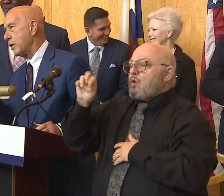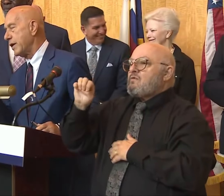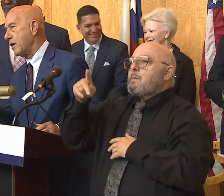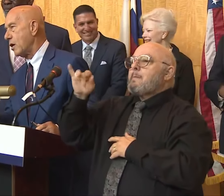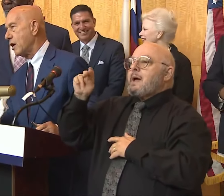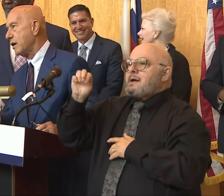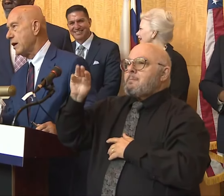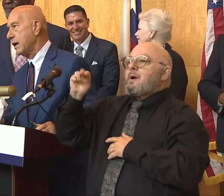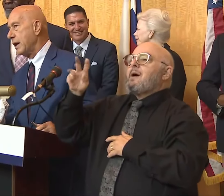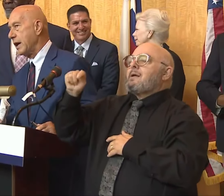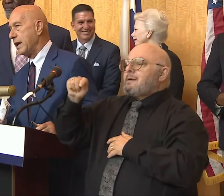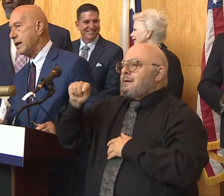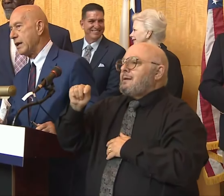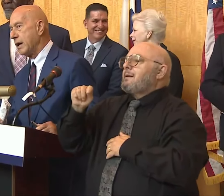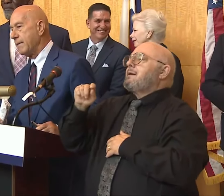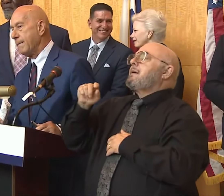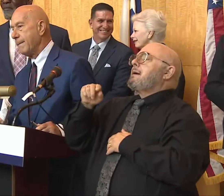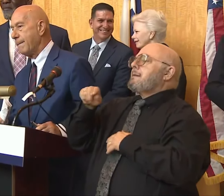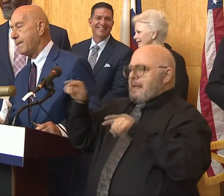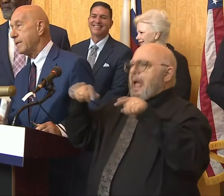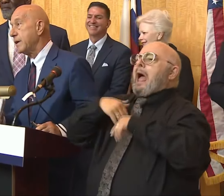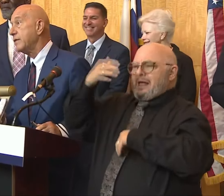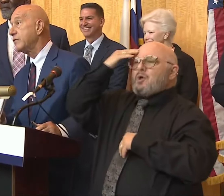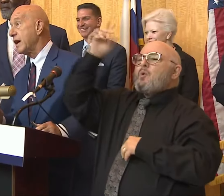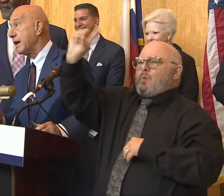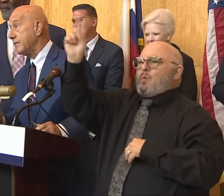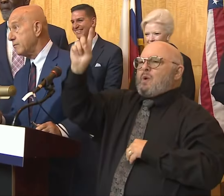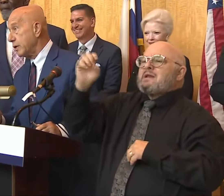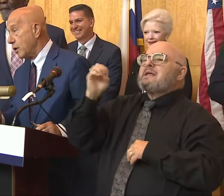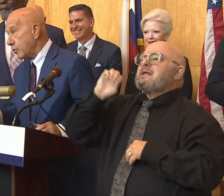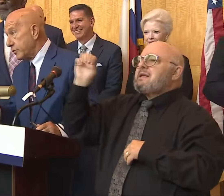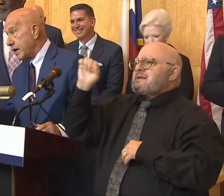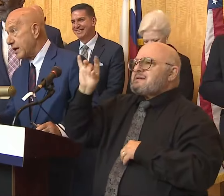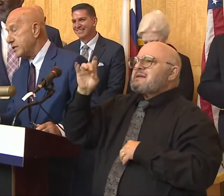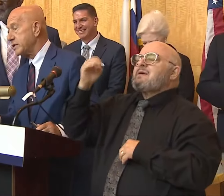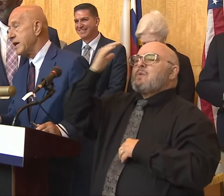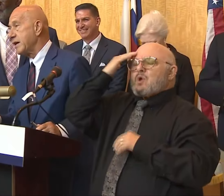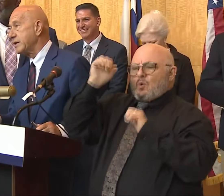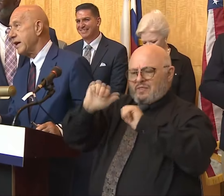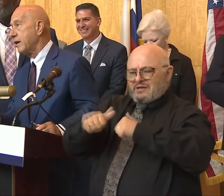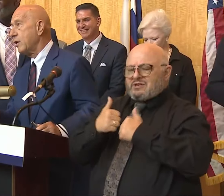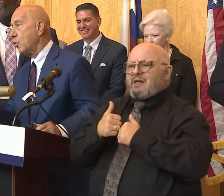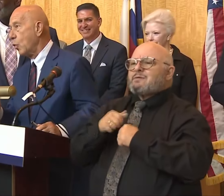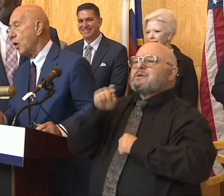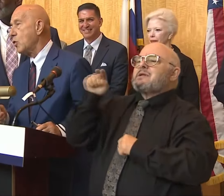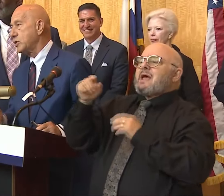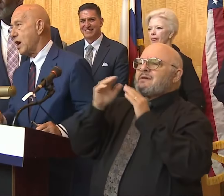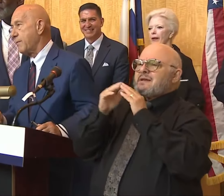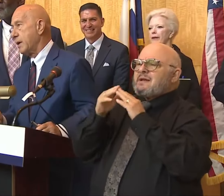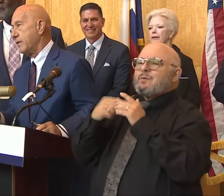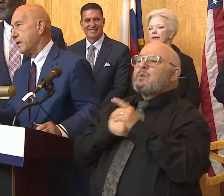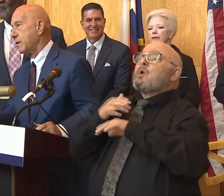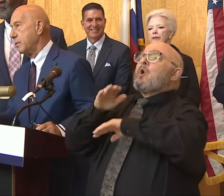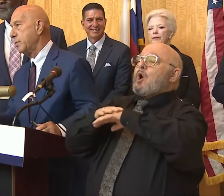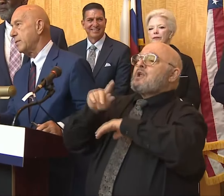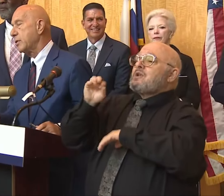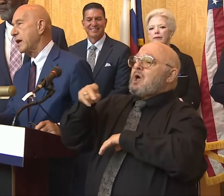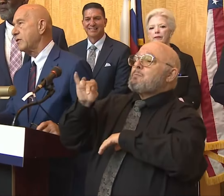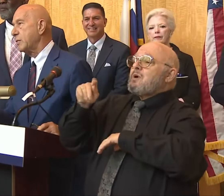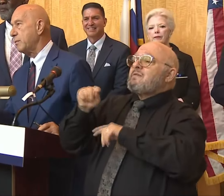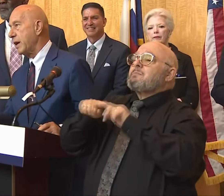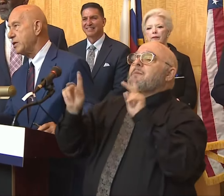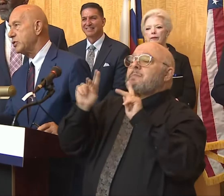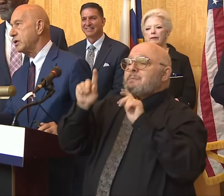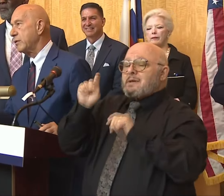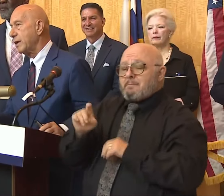I know where they are. And East Side, we know the challenges downtown. We're on top of it, but people are